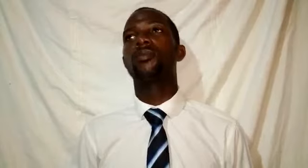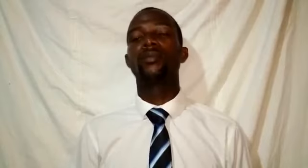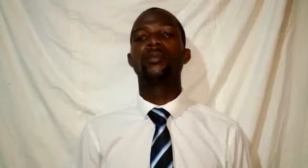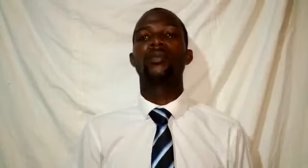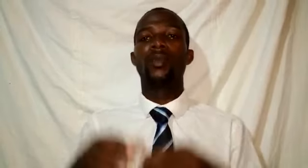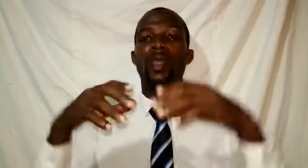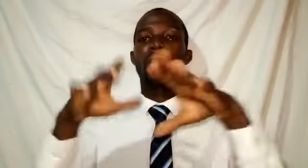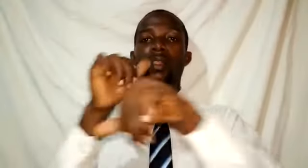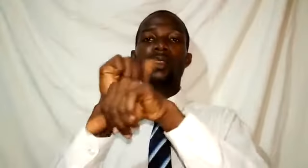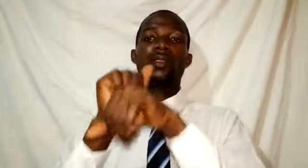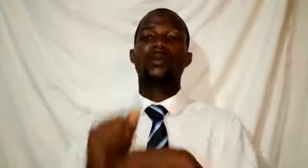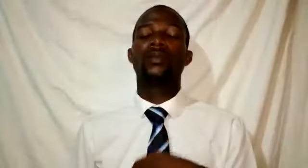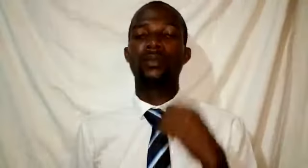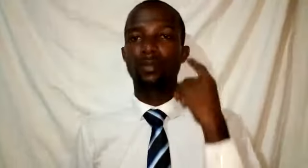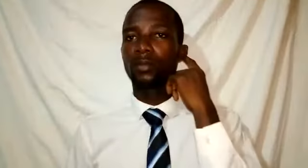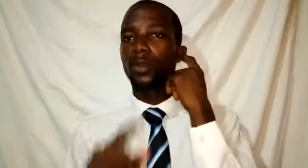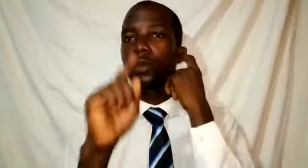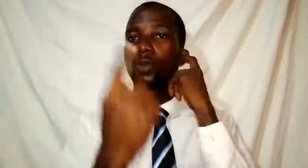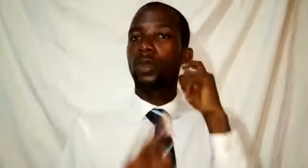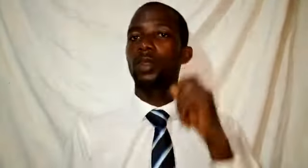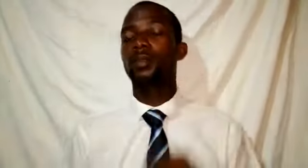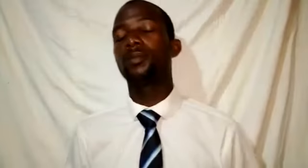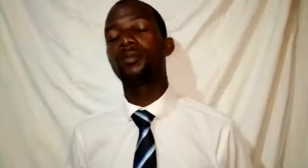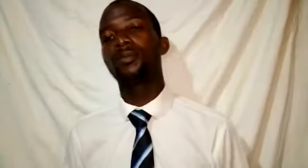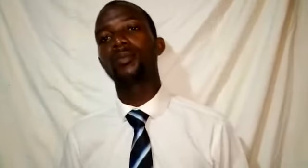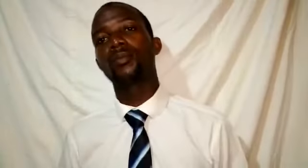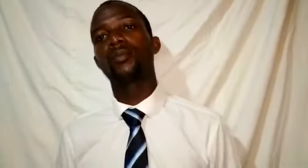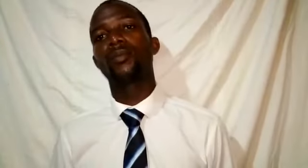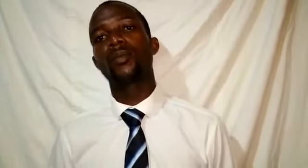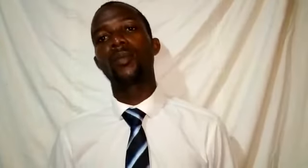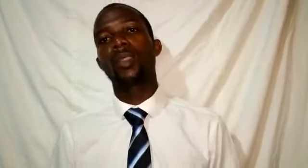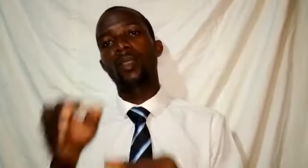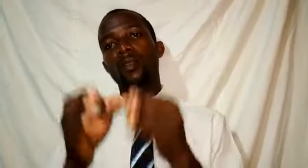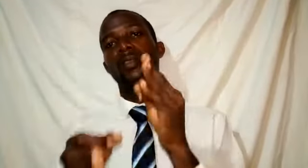Exercises. 1. If